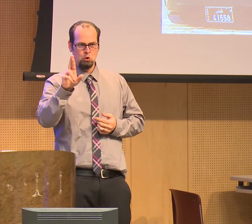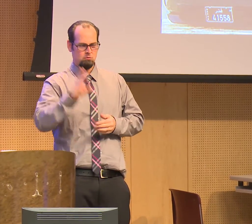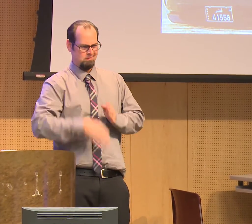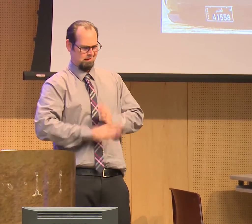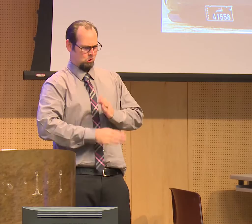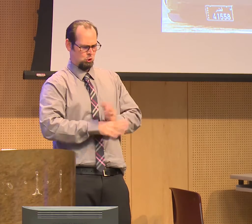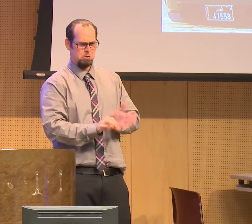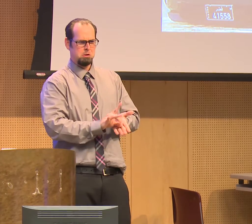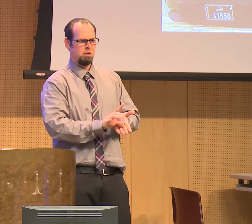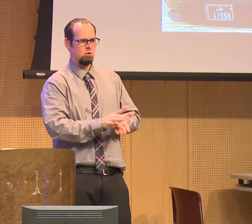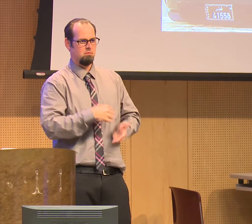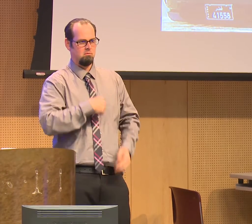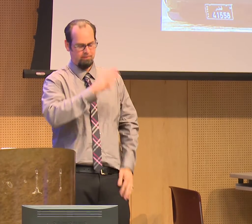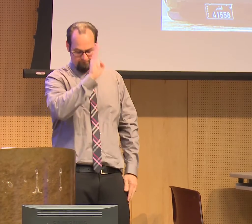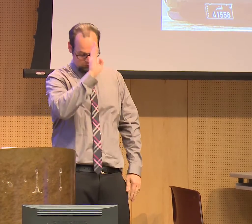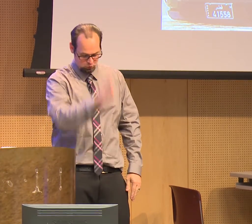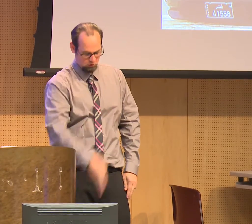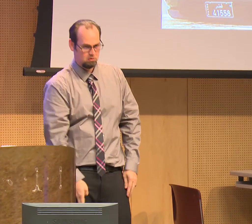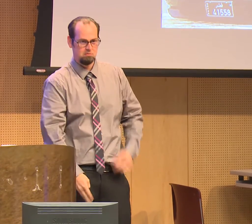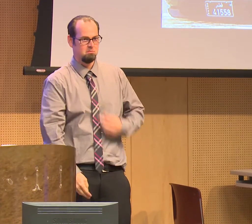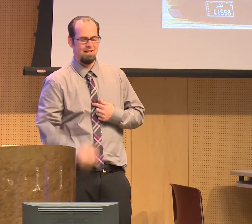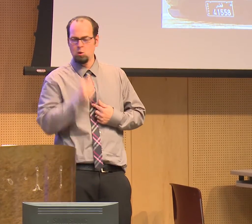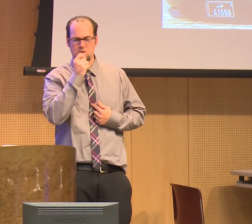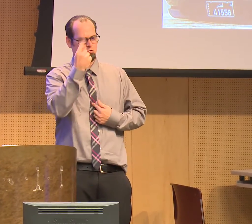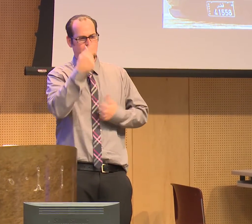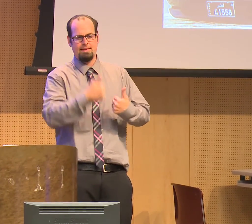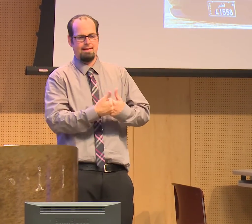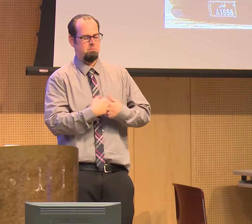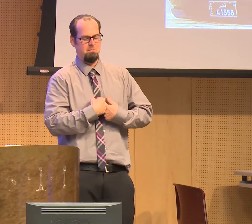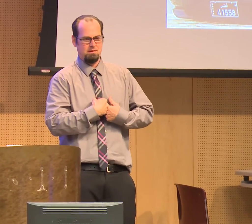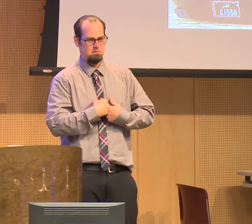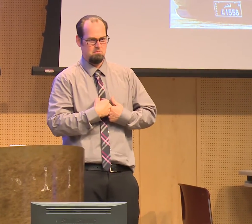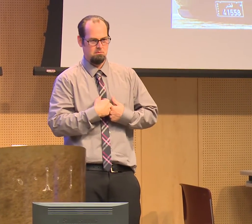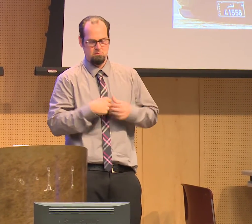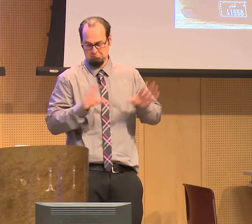same. We didn't have soccer. I didn't understand that game.